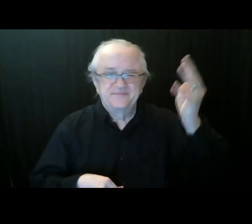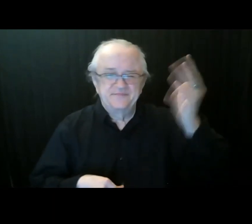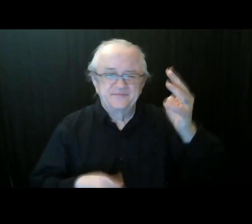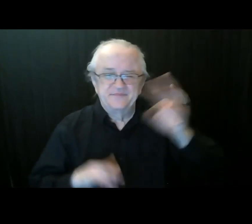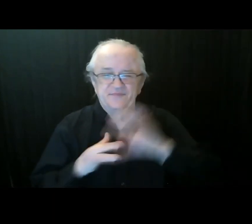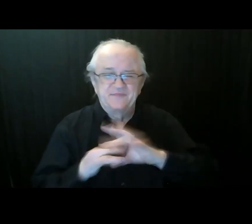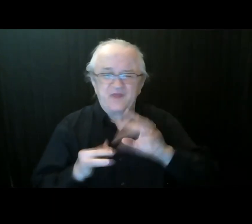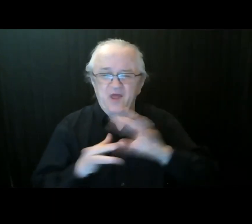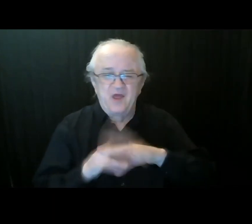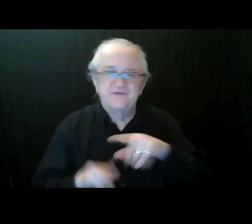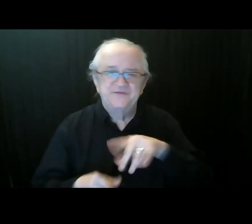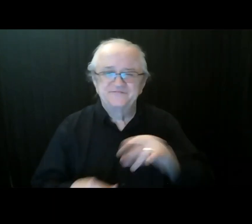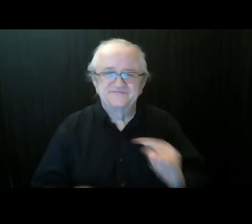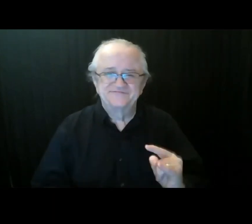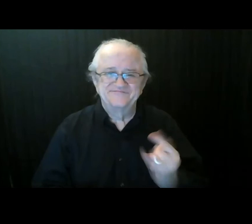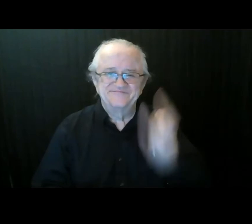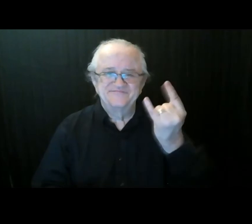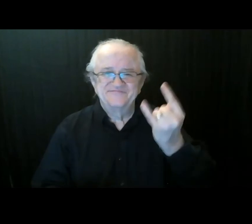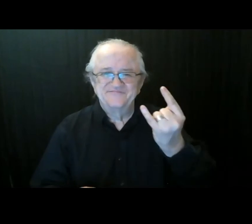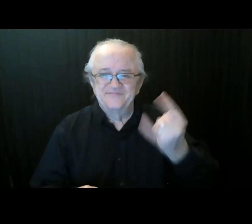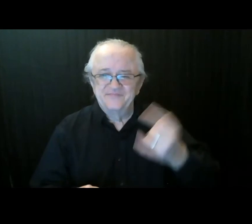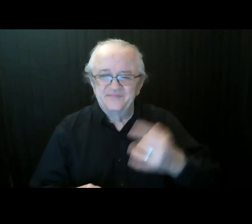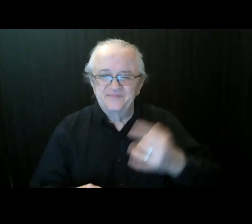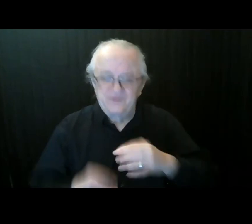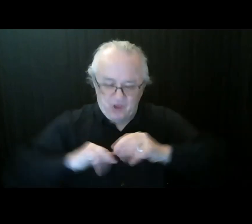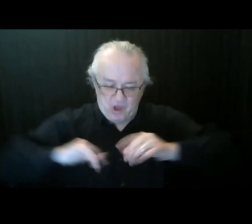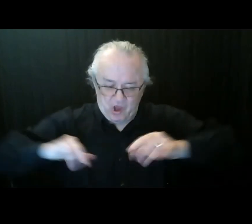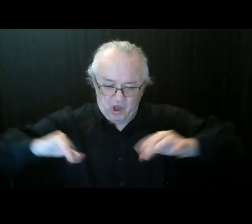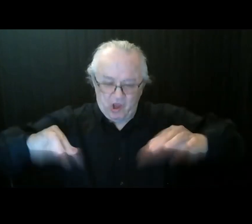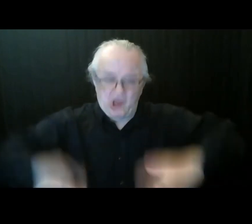roses, that she wouldn't have to fertilize again for at least 10 years.